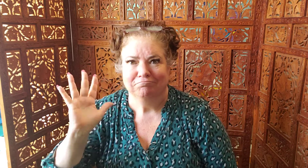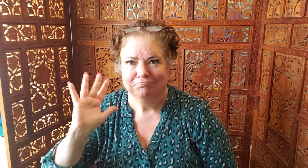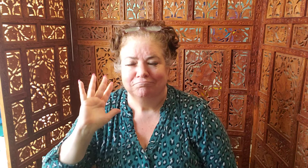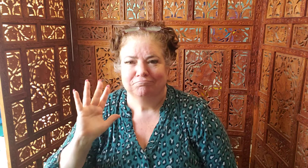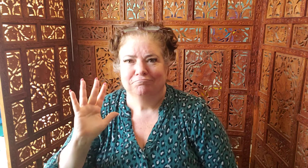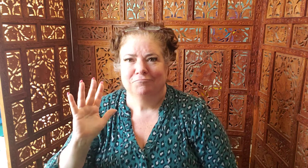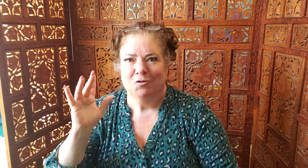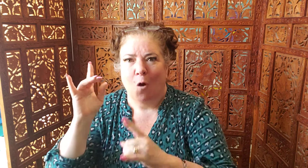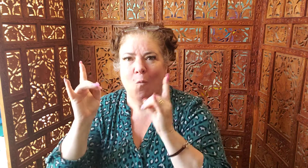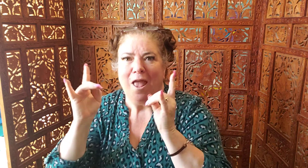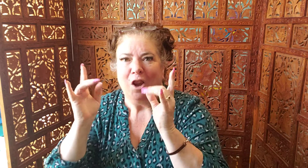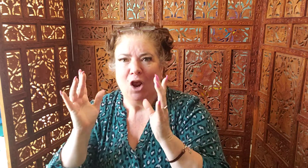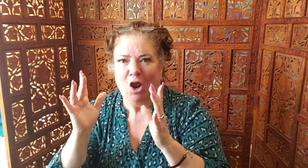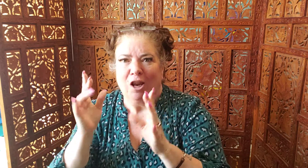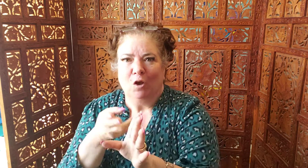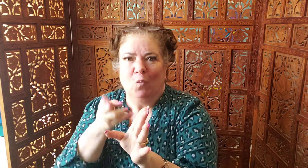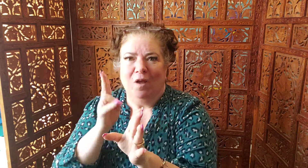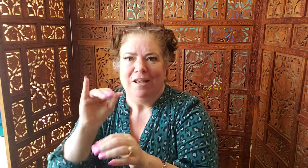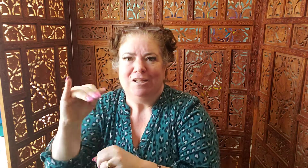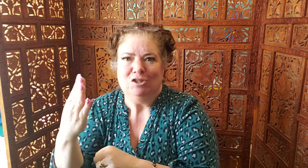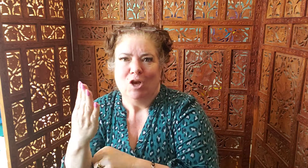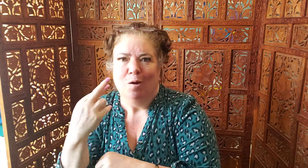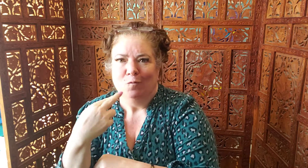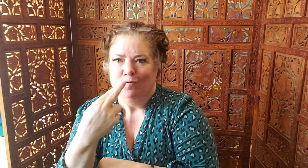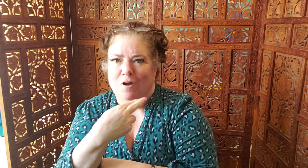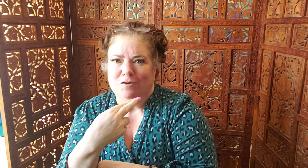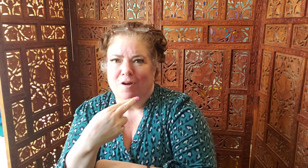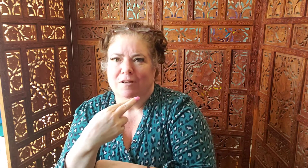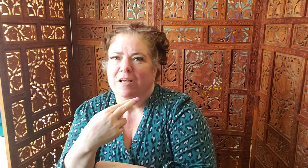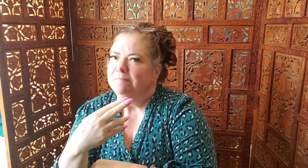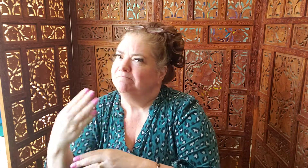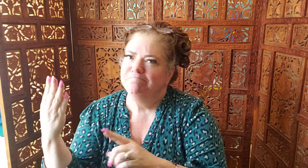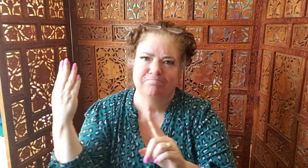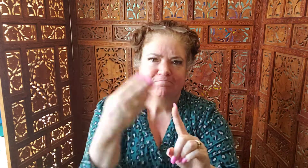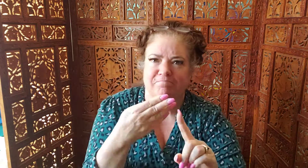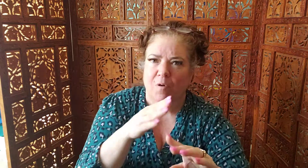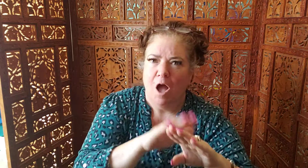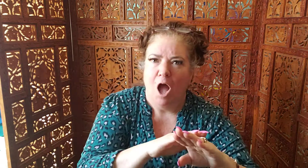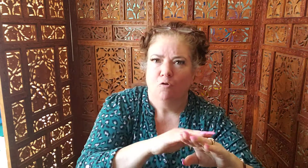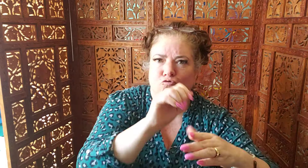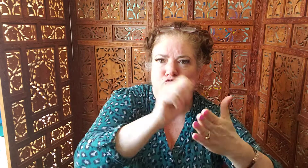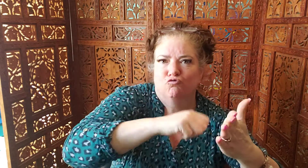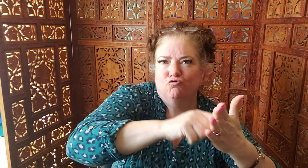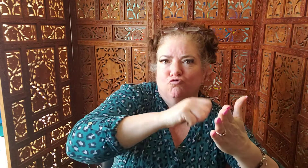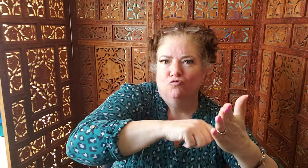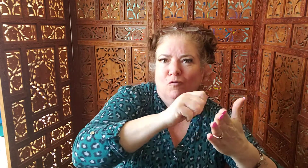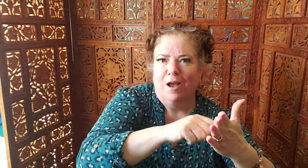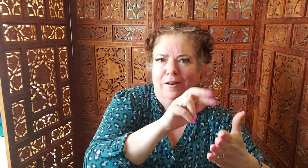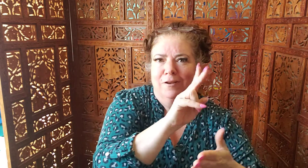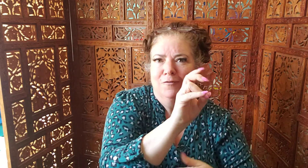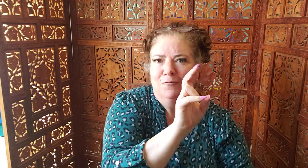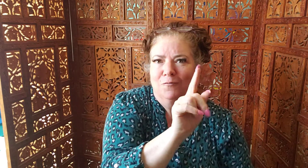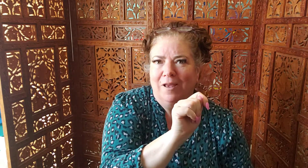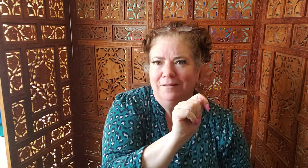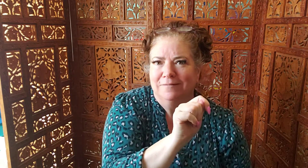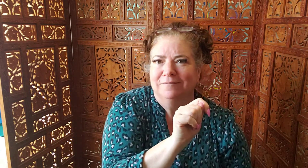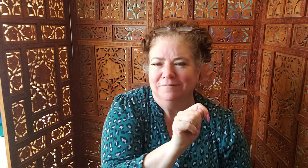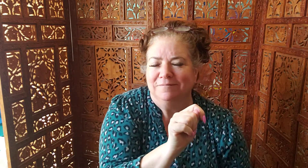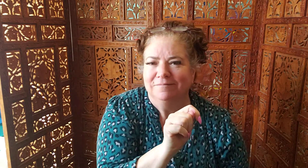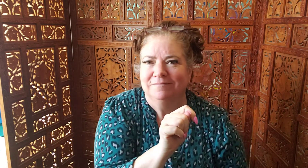to produce his new rock opera. New talent can find it almost impossible to come up through the ranks.